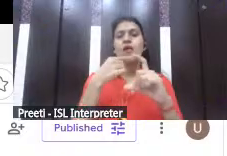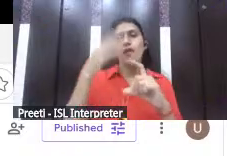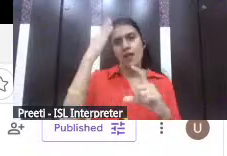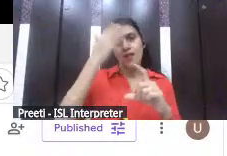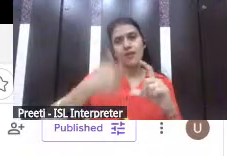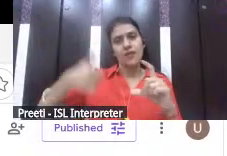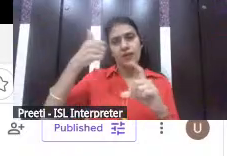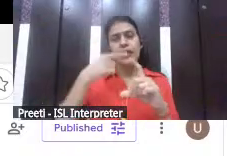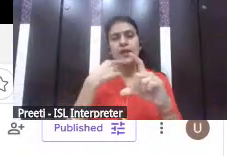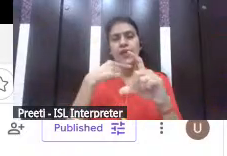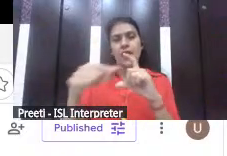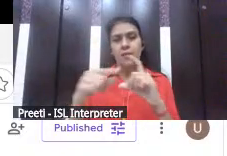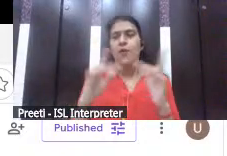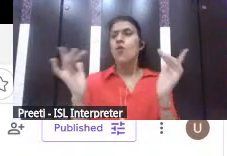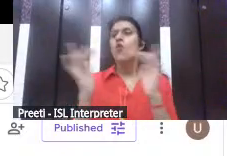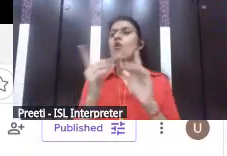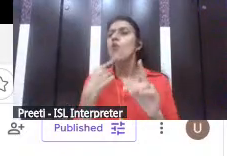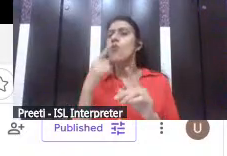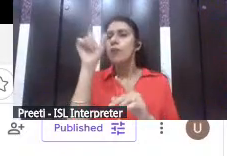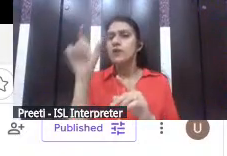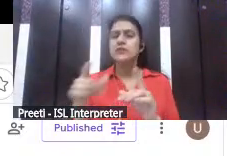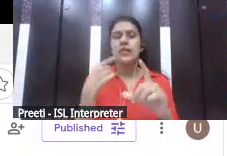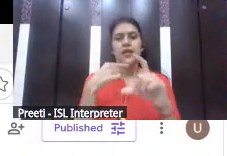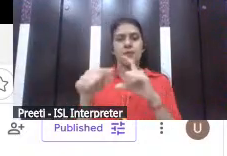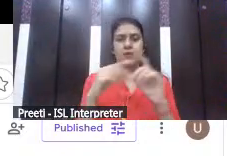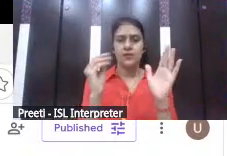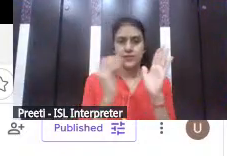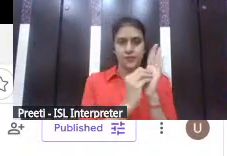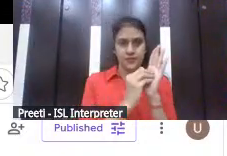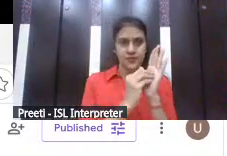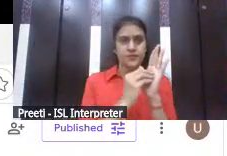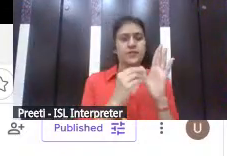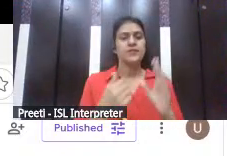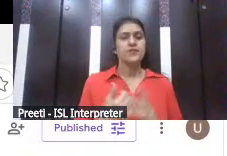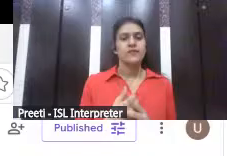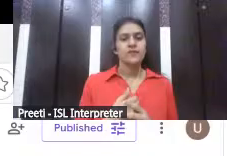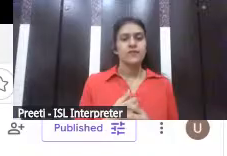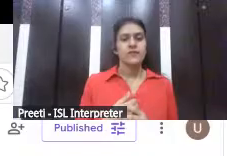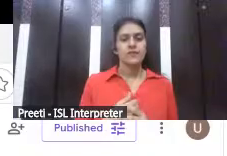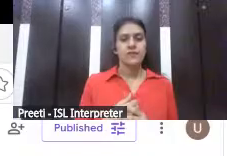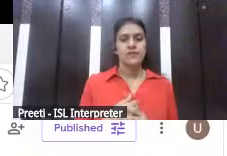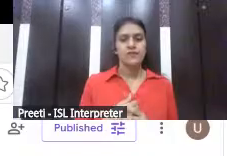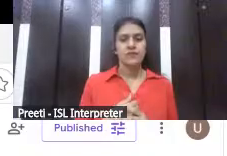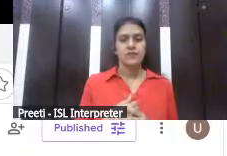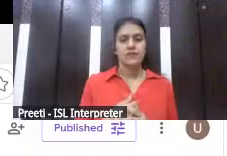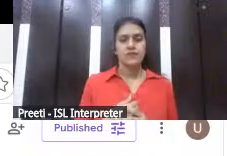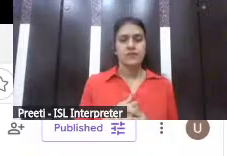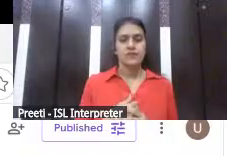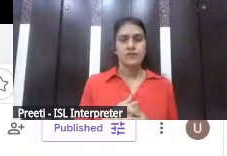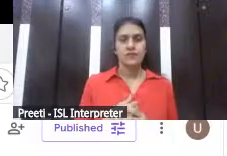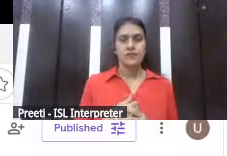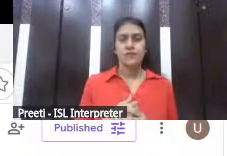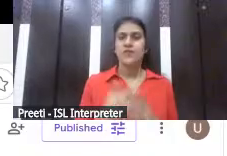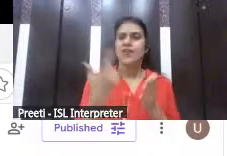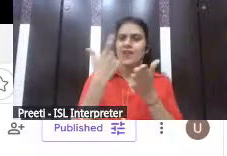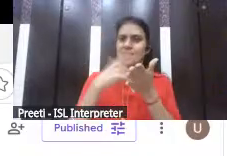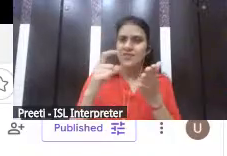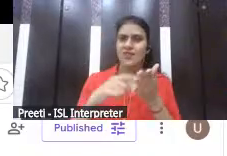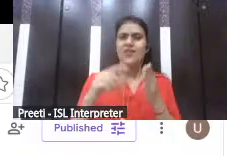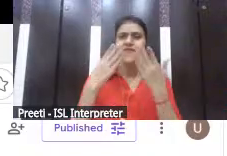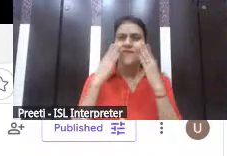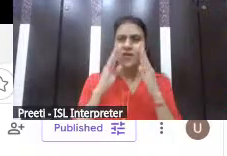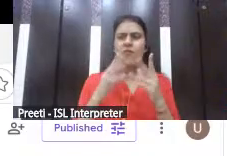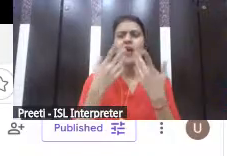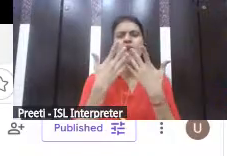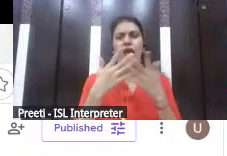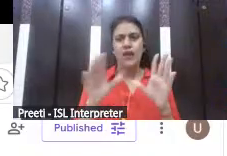any point of contact, along with links to social media profiles, the website of the